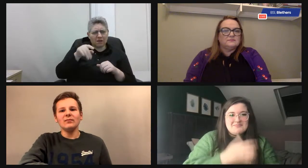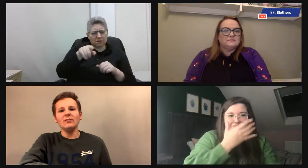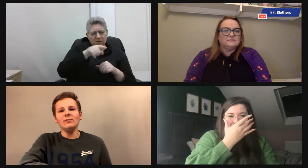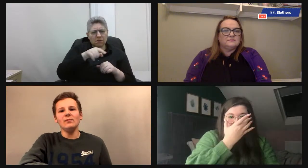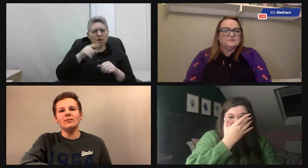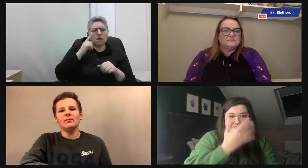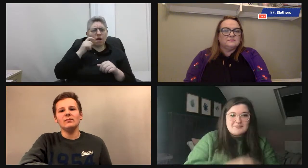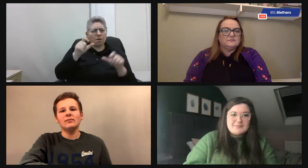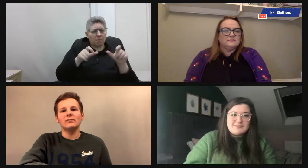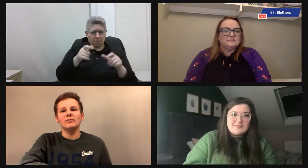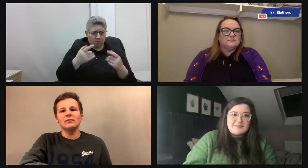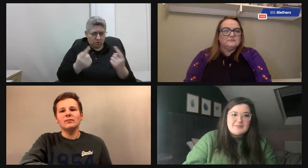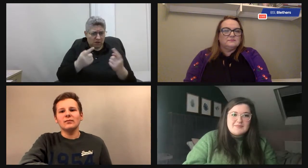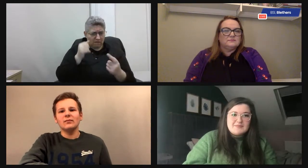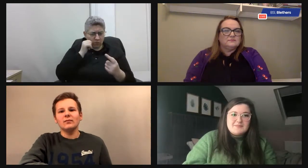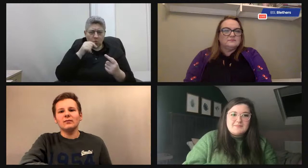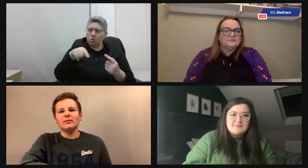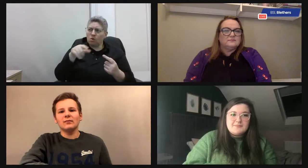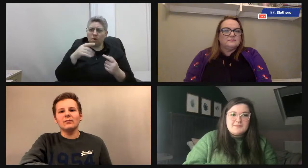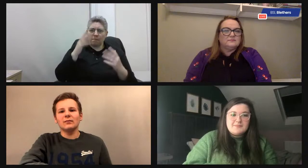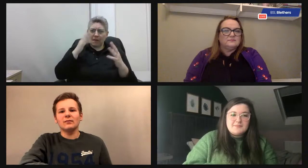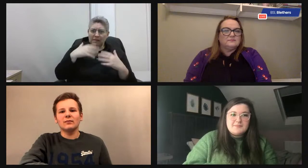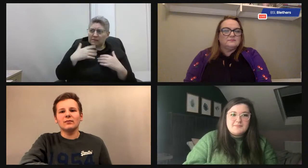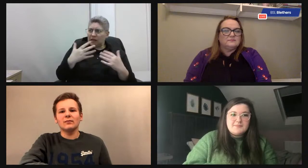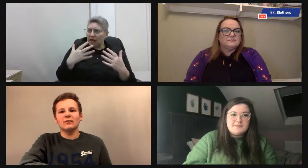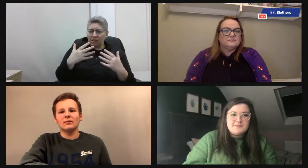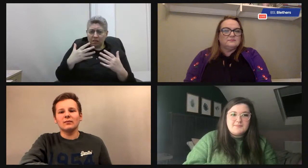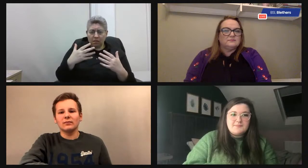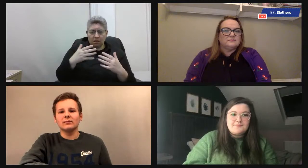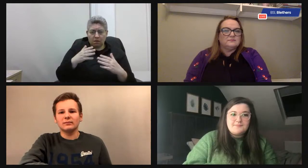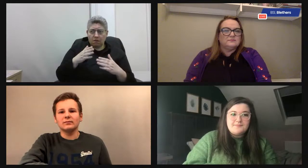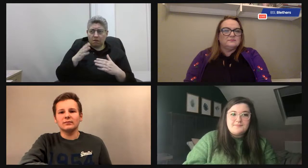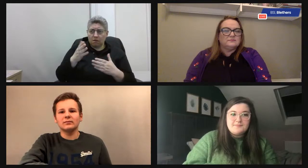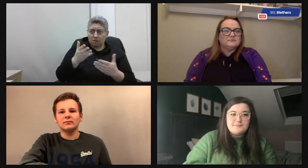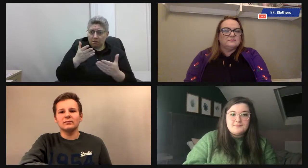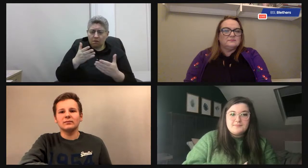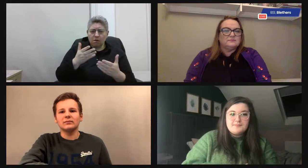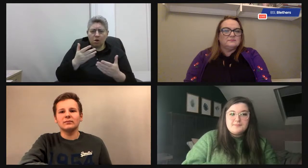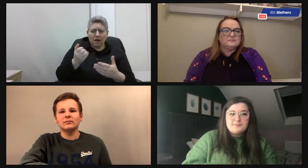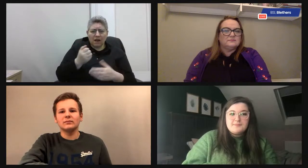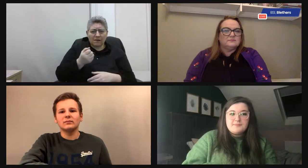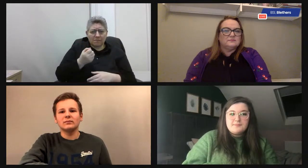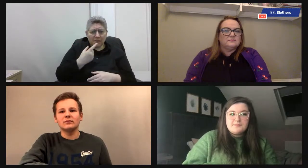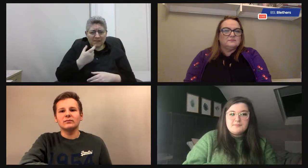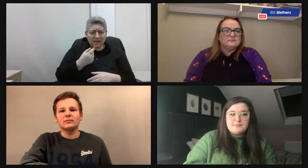do. Okay, so can I ask you then, as young people, um,